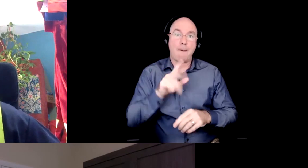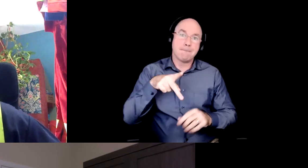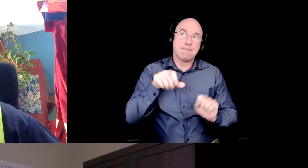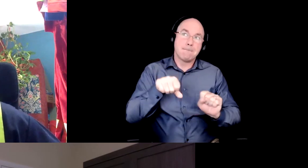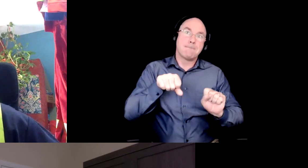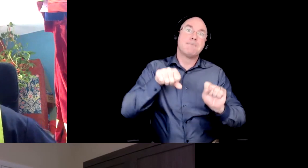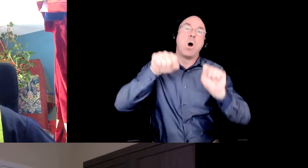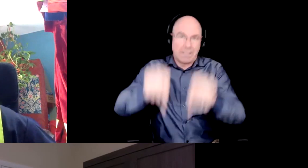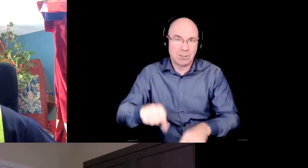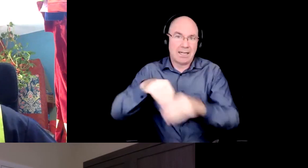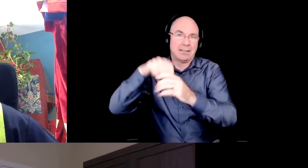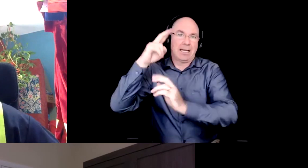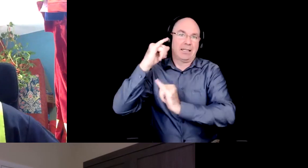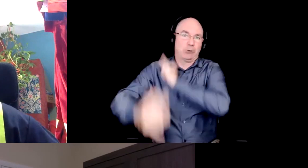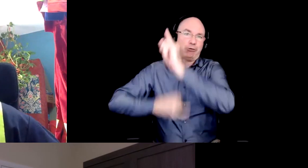internationally.